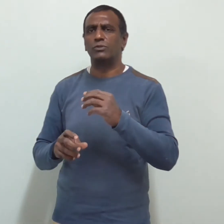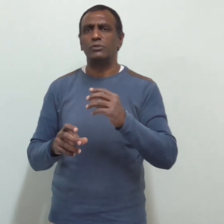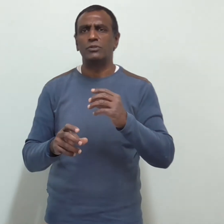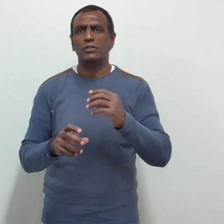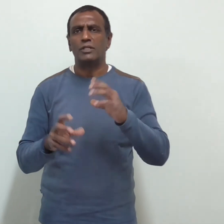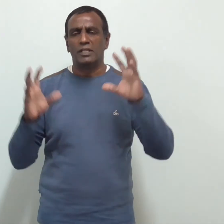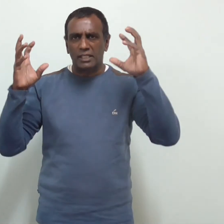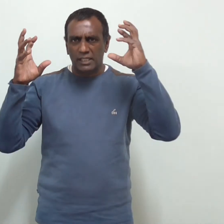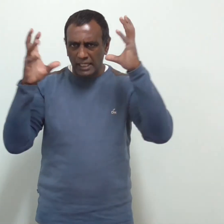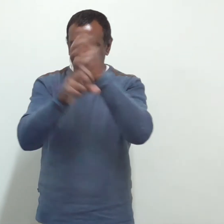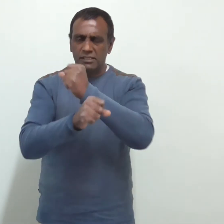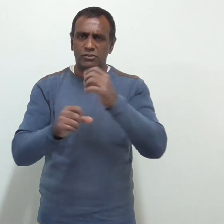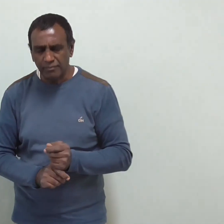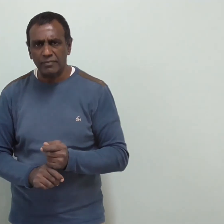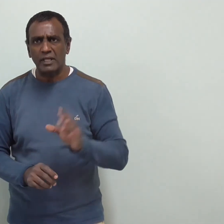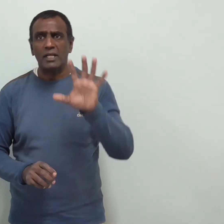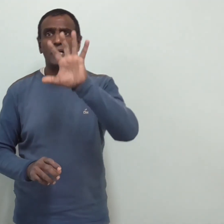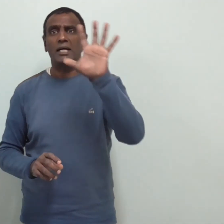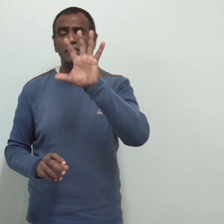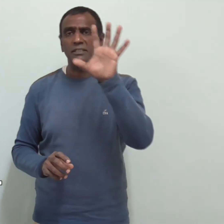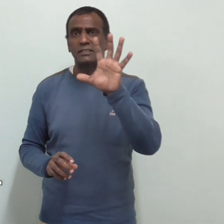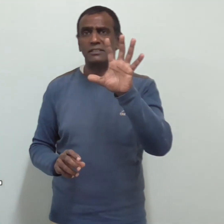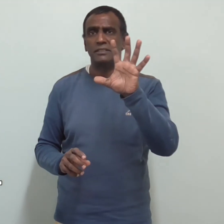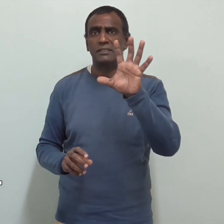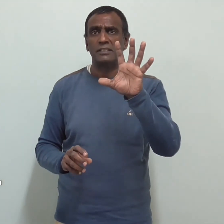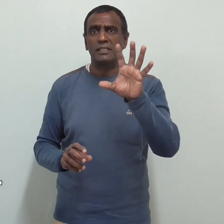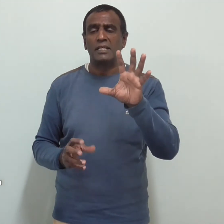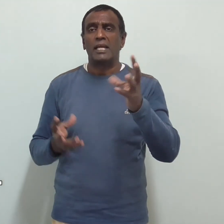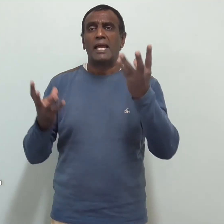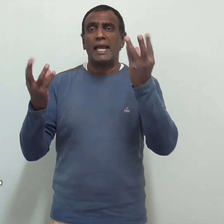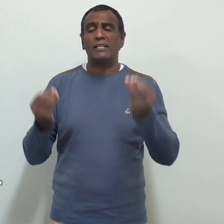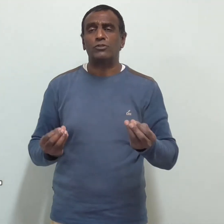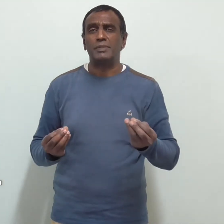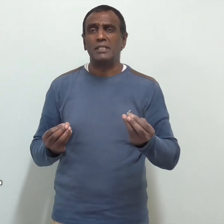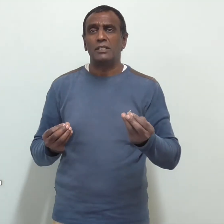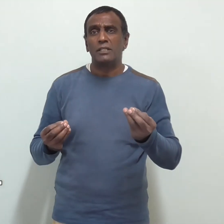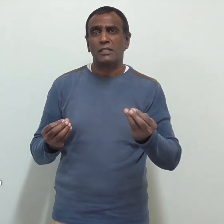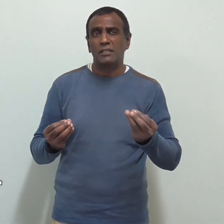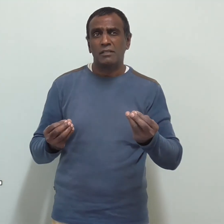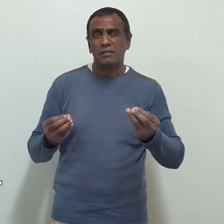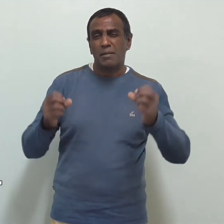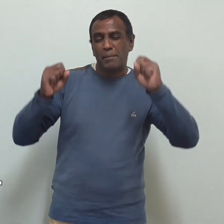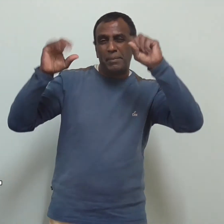to create. Colors had to be